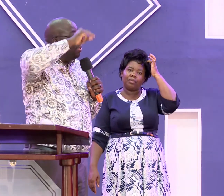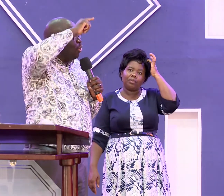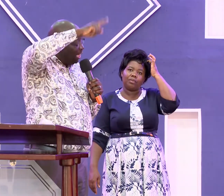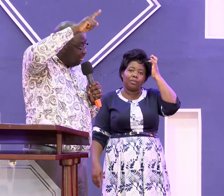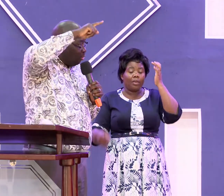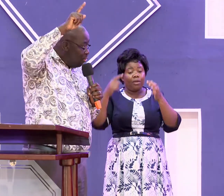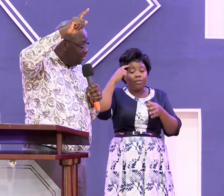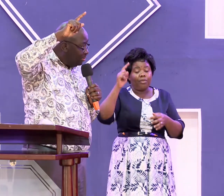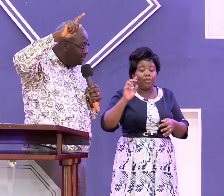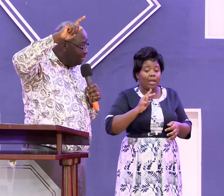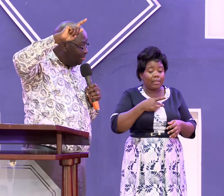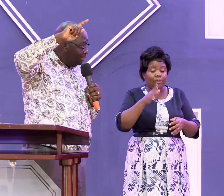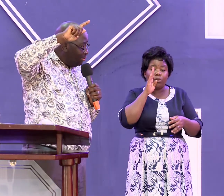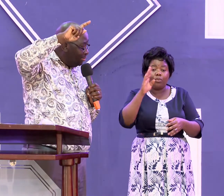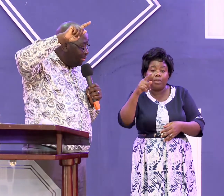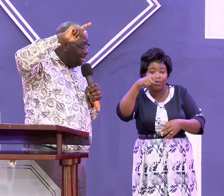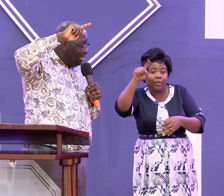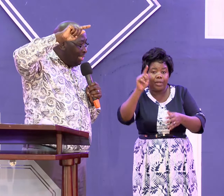For us to be correct or wrong,